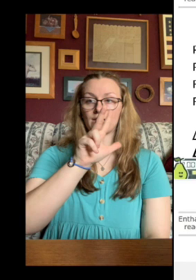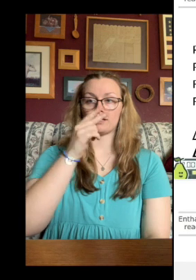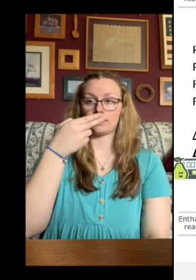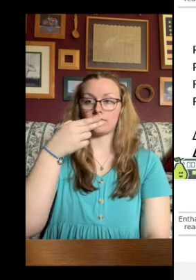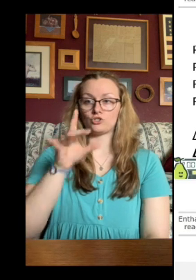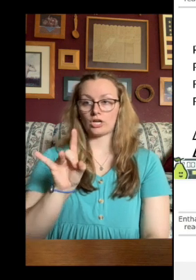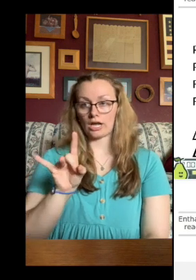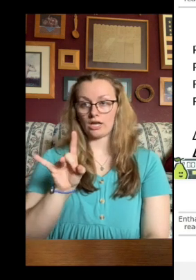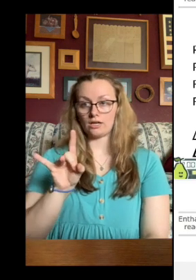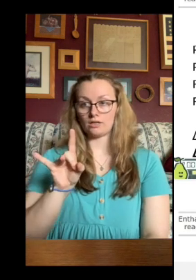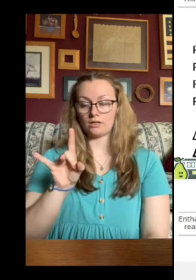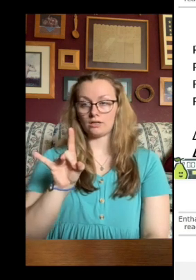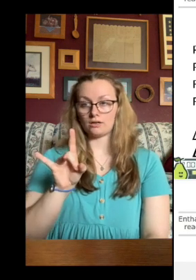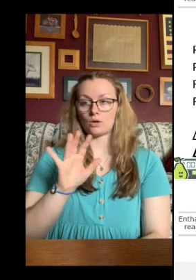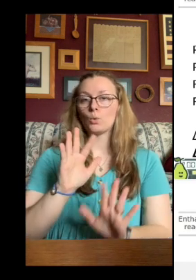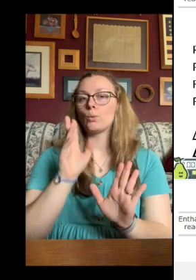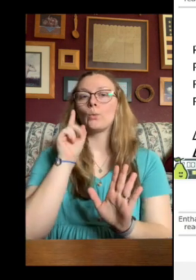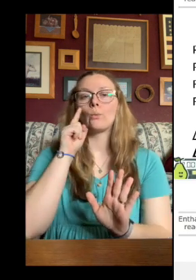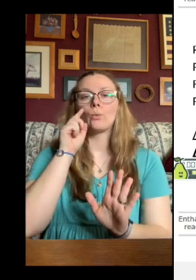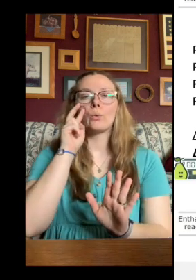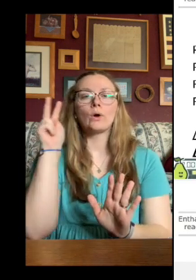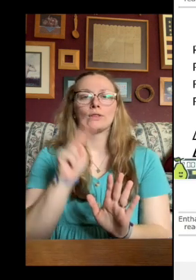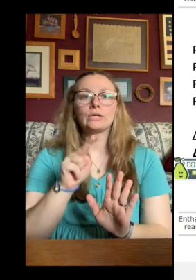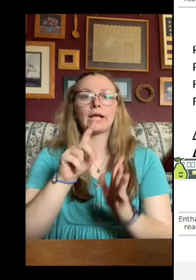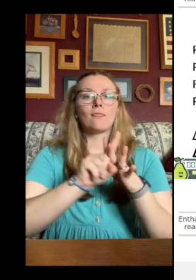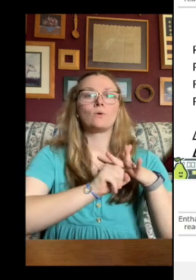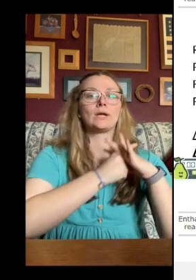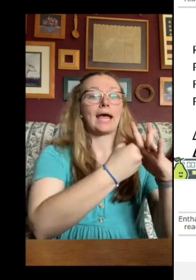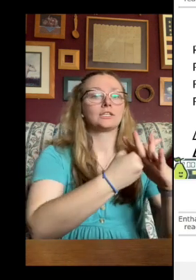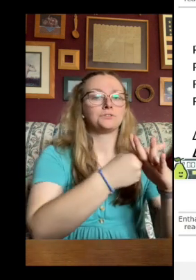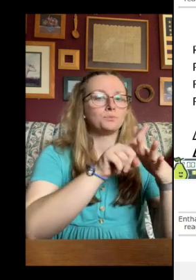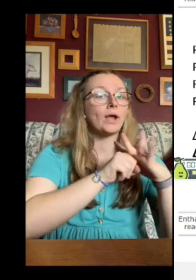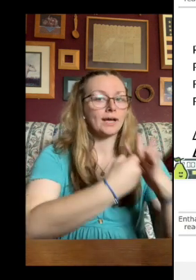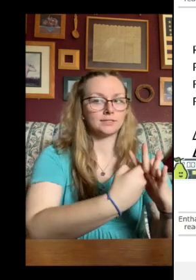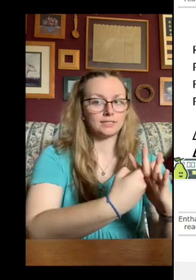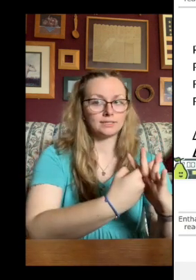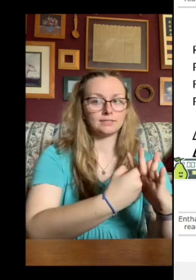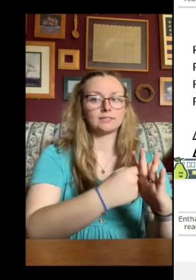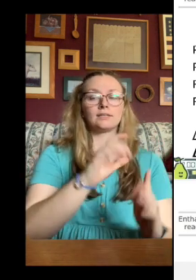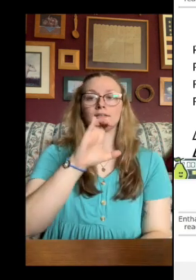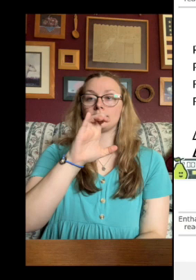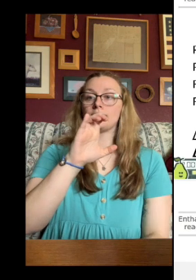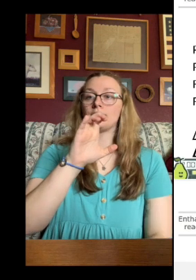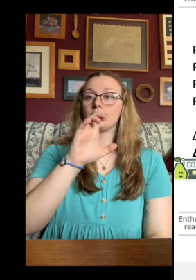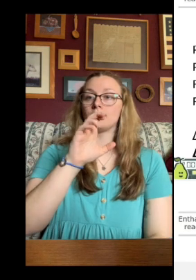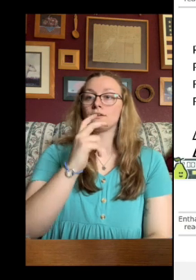which is negative 104.7, that's the amount of energy needed to create it,